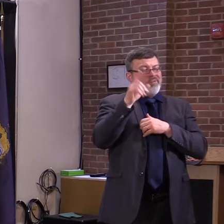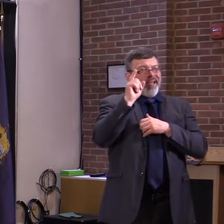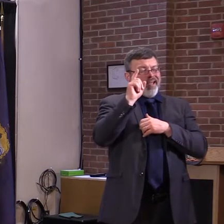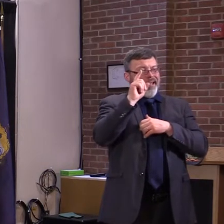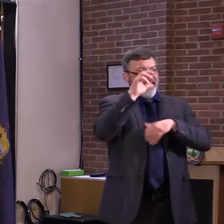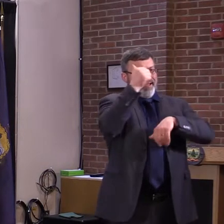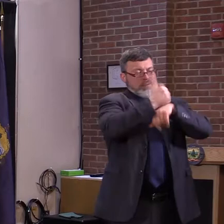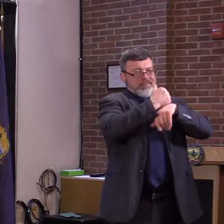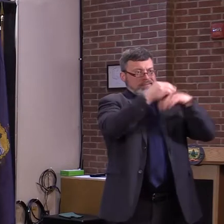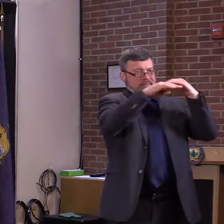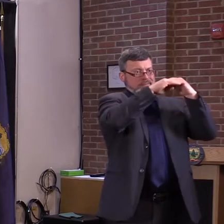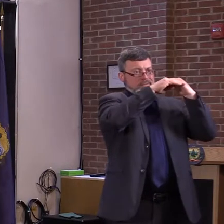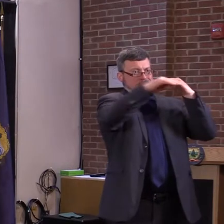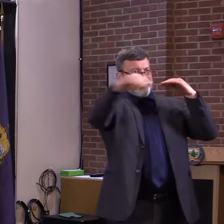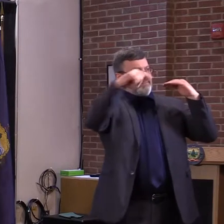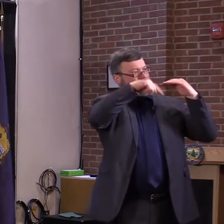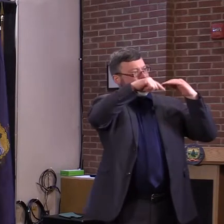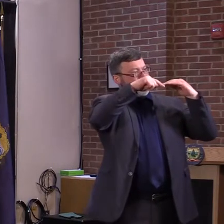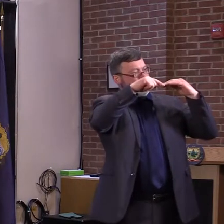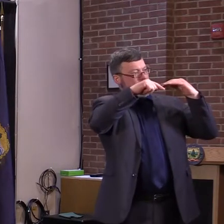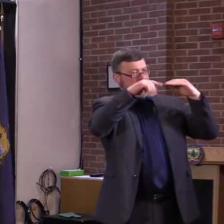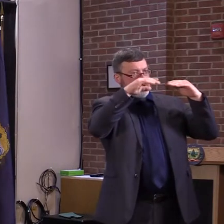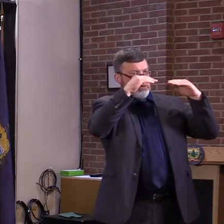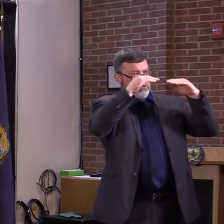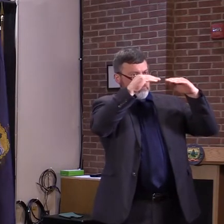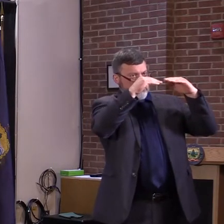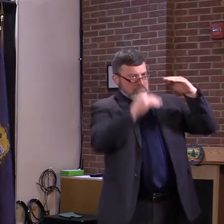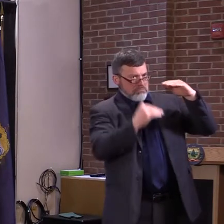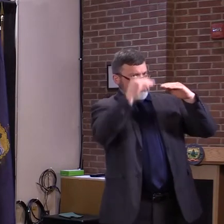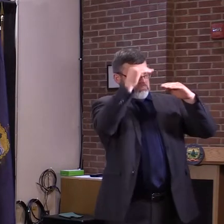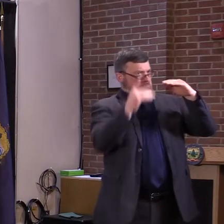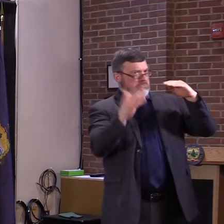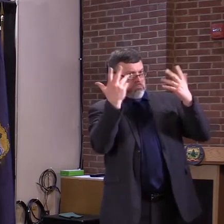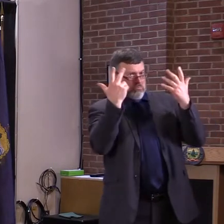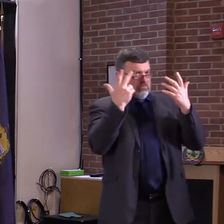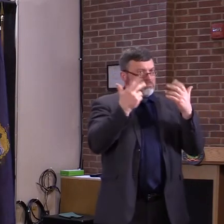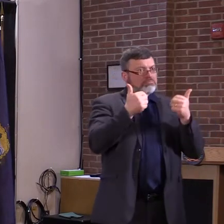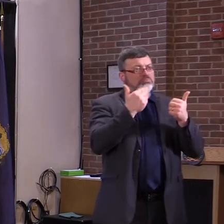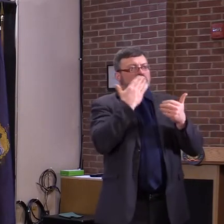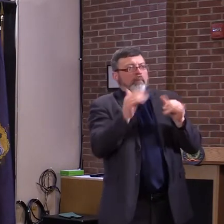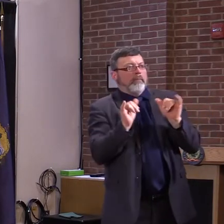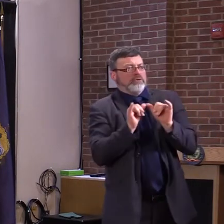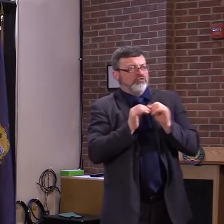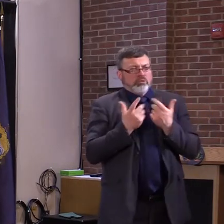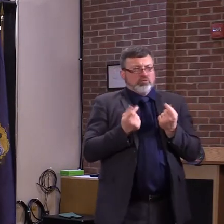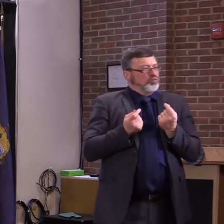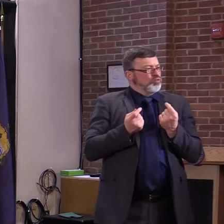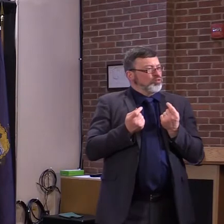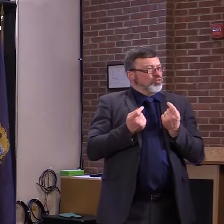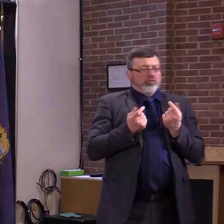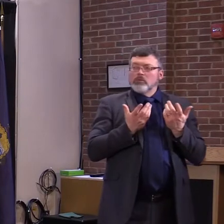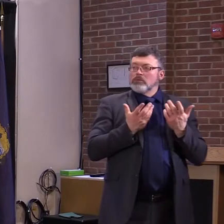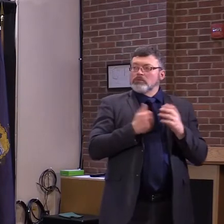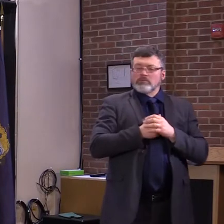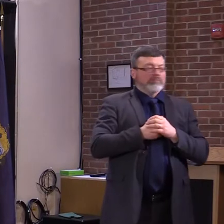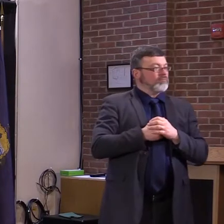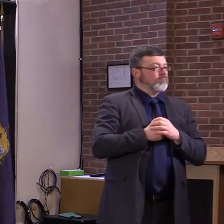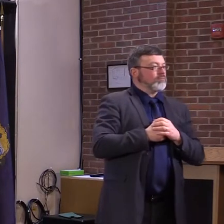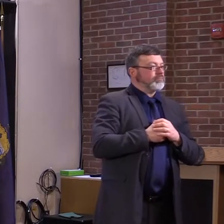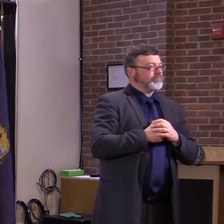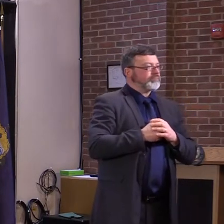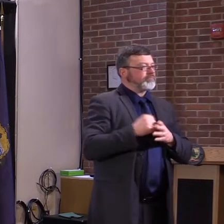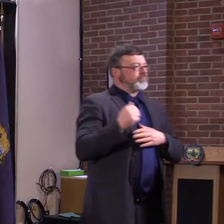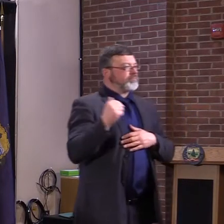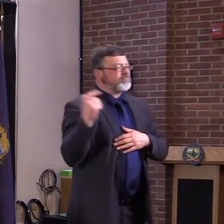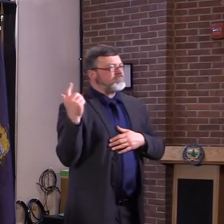when people can start to feel more comfortable? I don't think it's all our hospitalization metrics. We have to